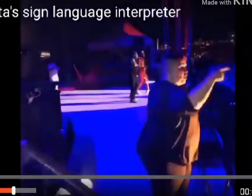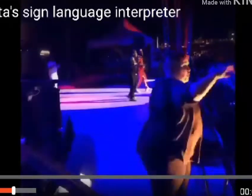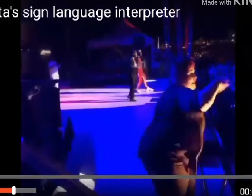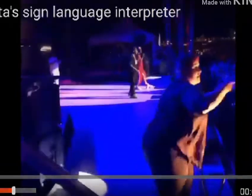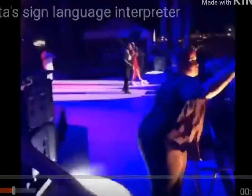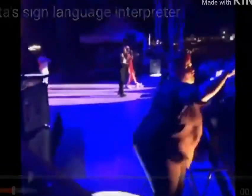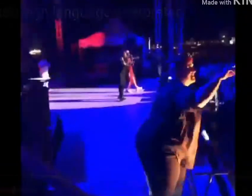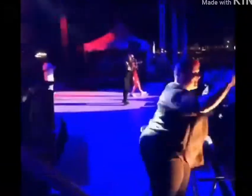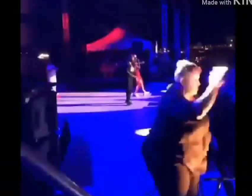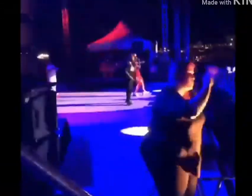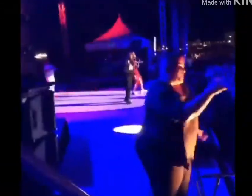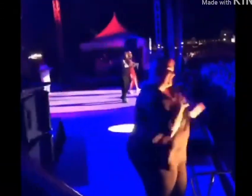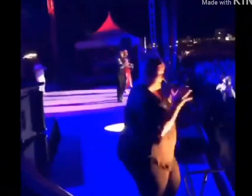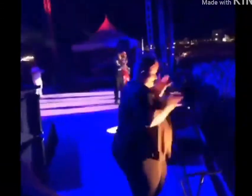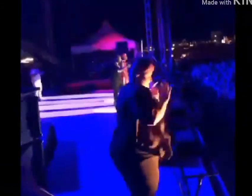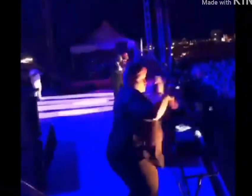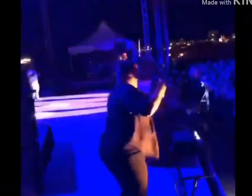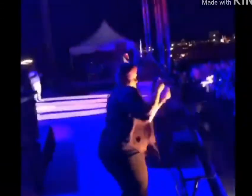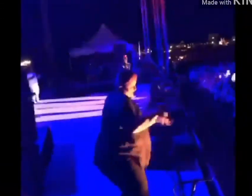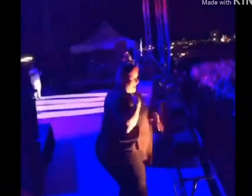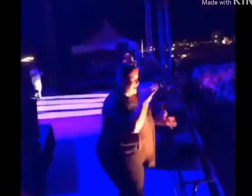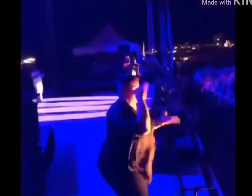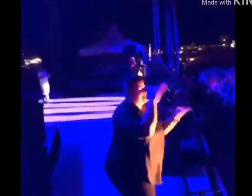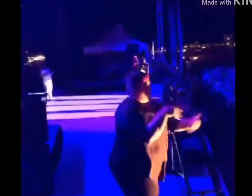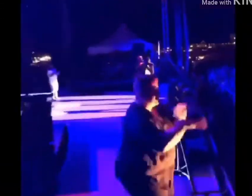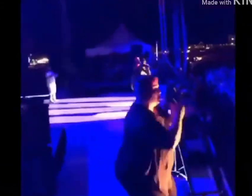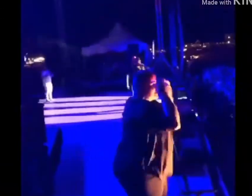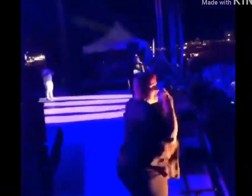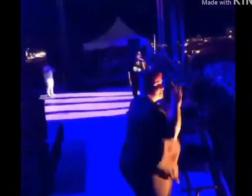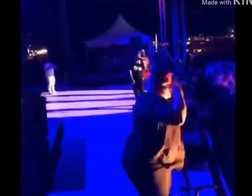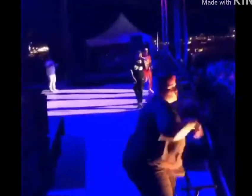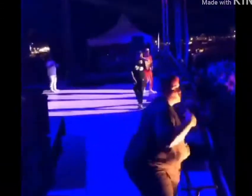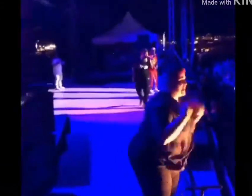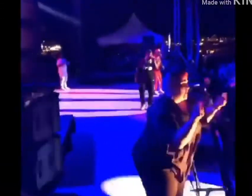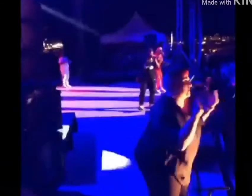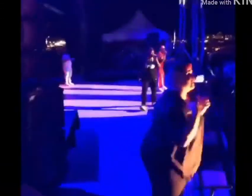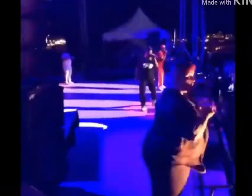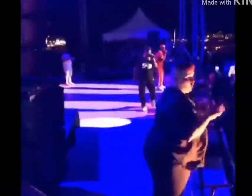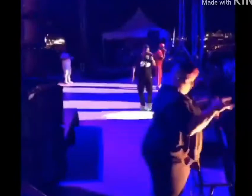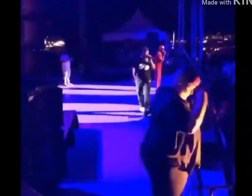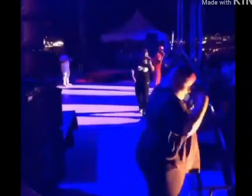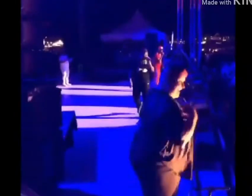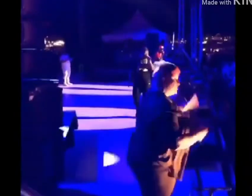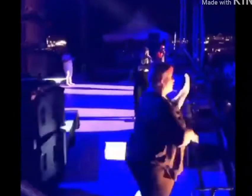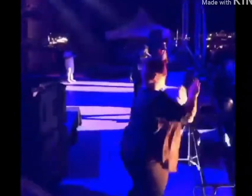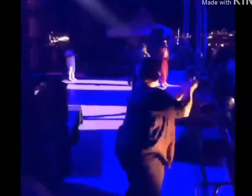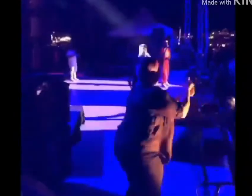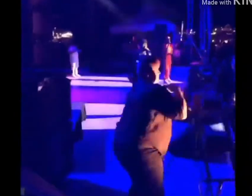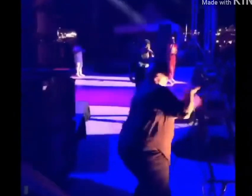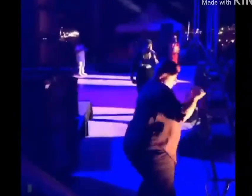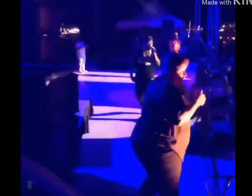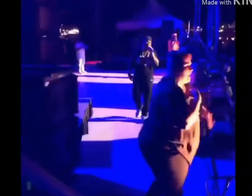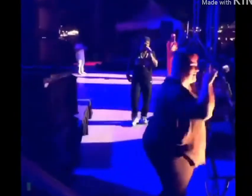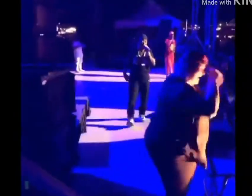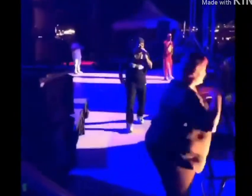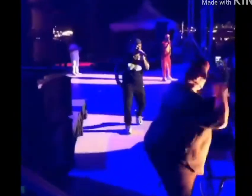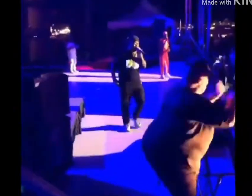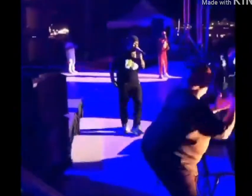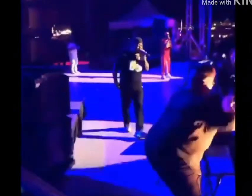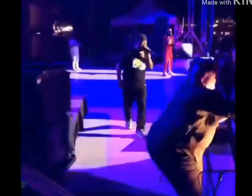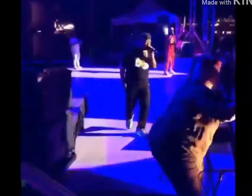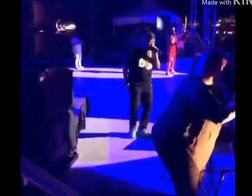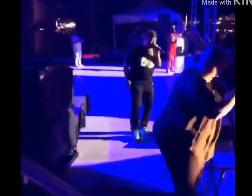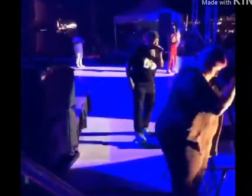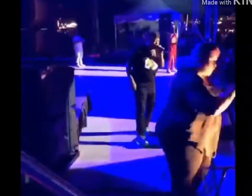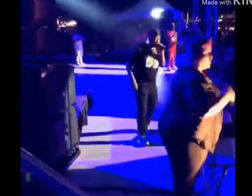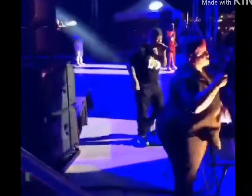Yeah, so shout out to the interpreters, because the folks that can't hear, or they going to need somebody interpreting. And it's just